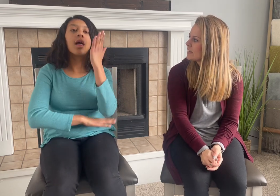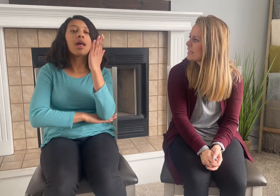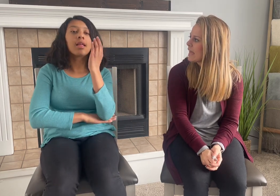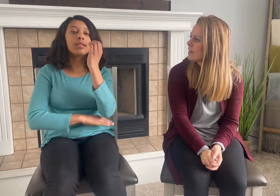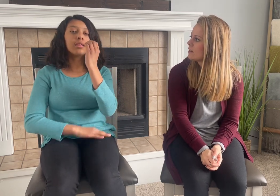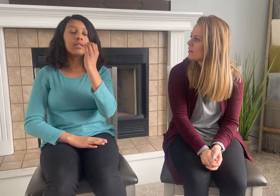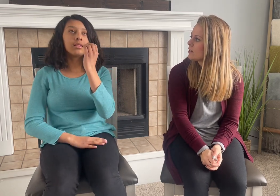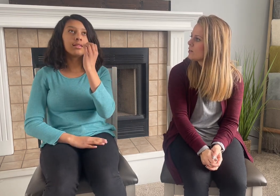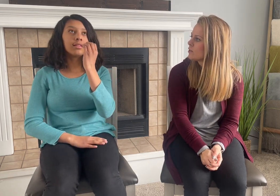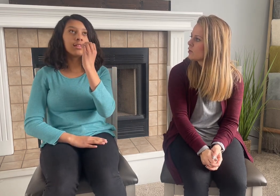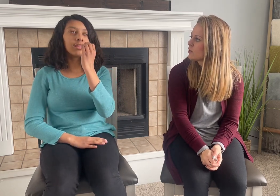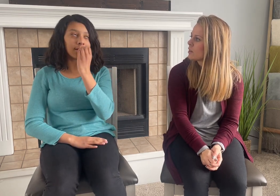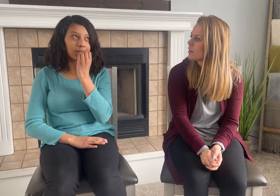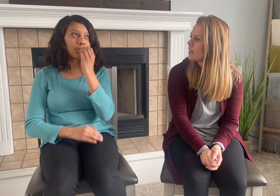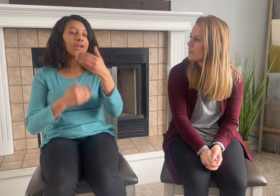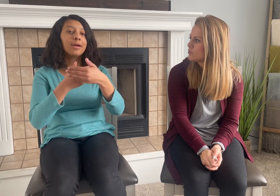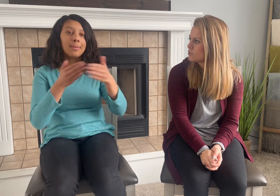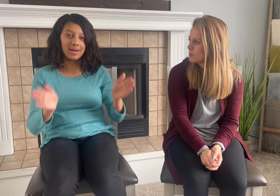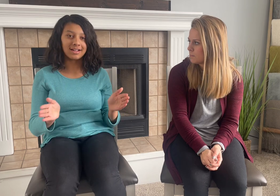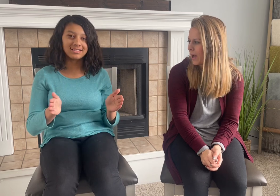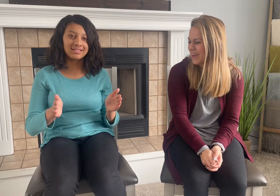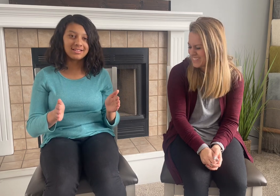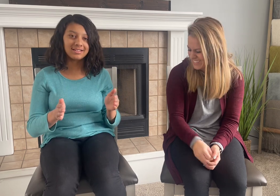Get your lunch box.